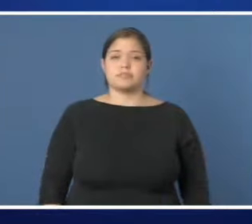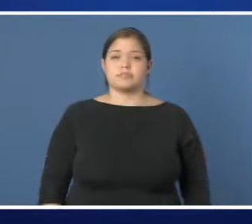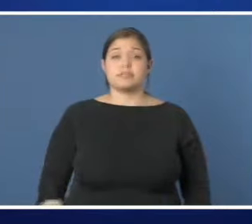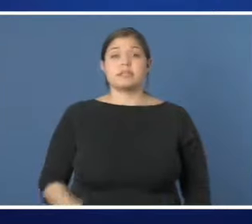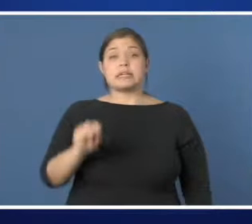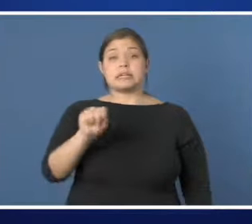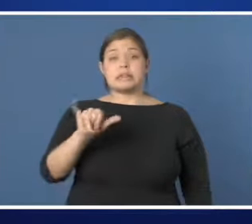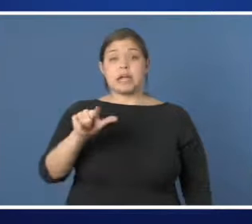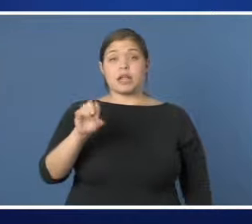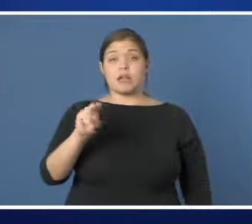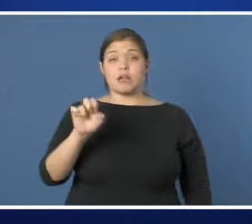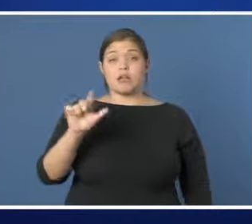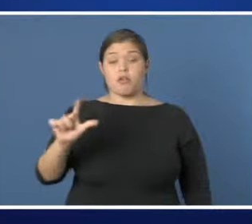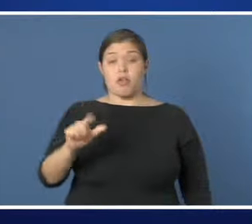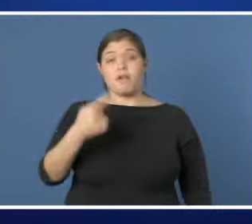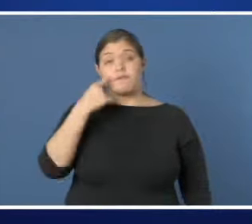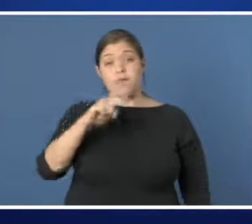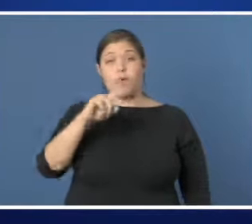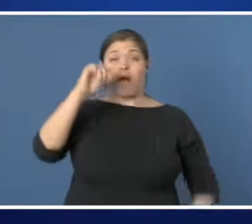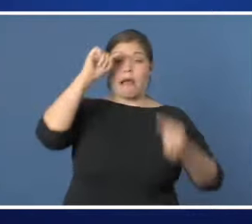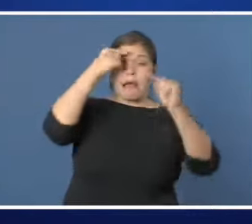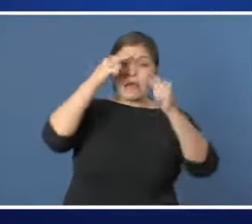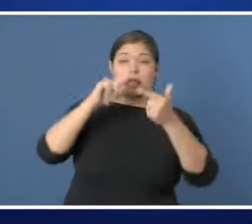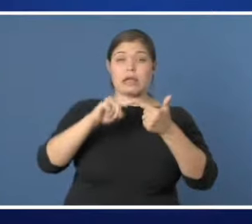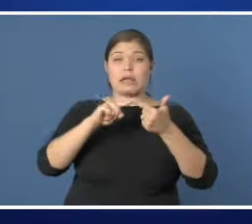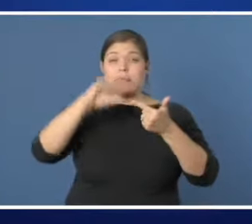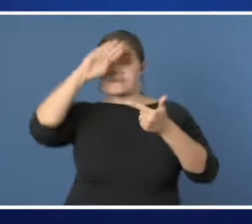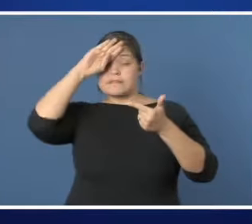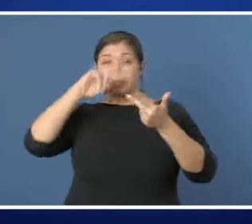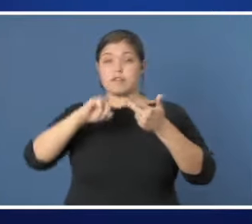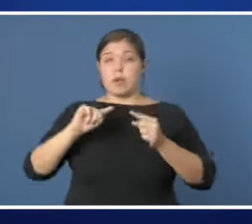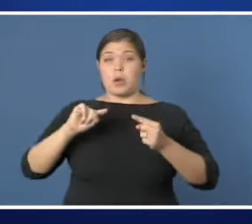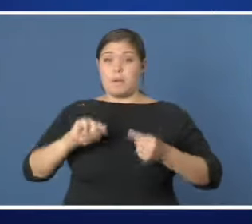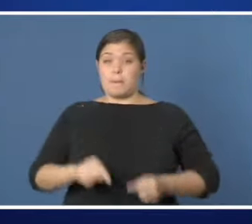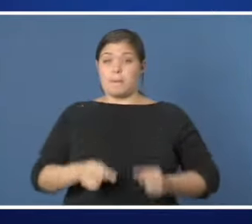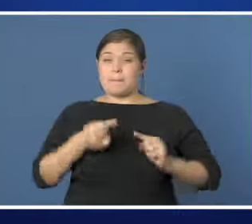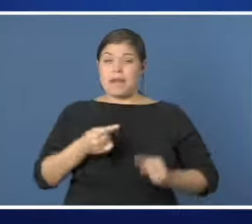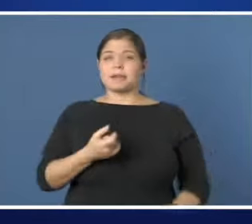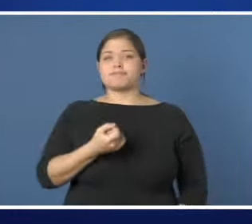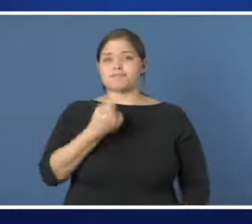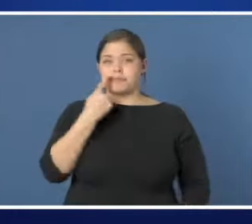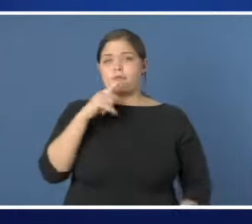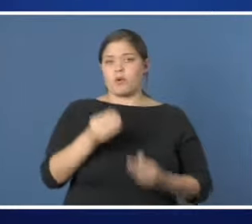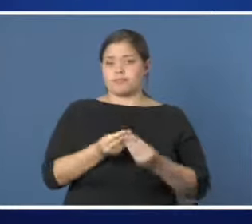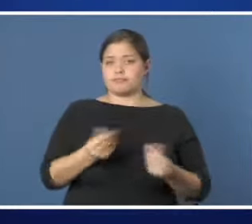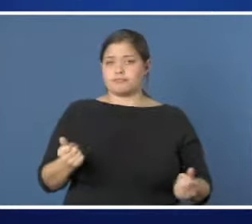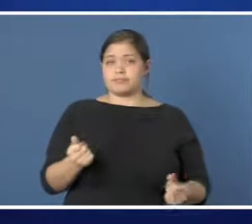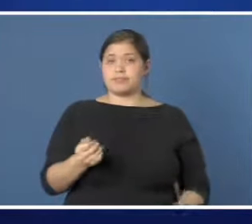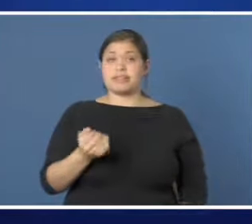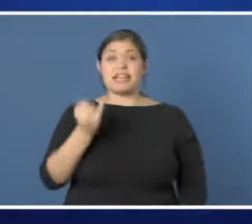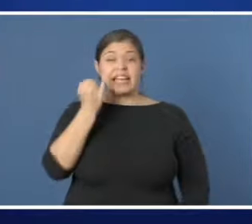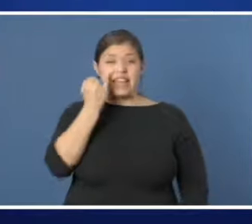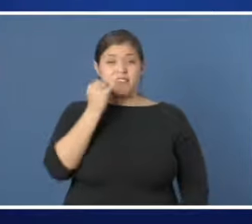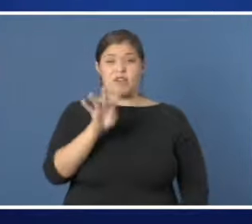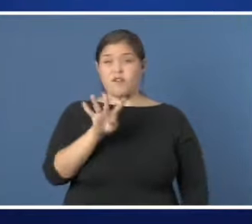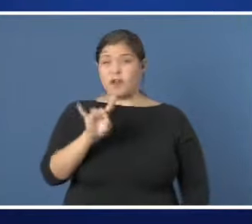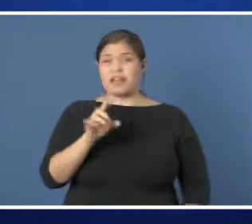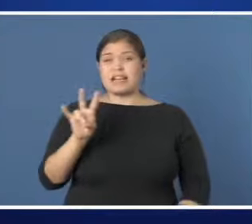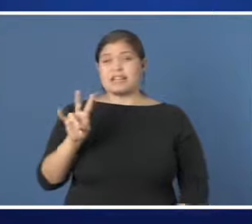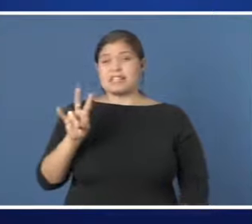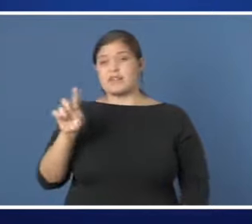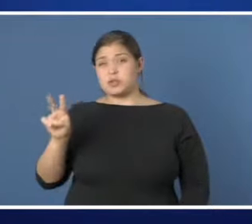Take Tylenol for headache, fever, or pain. Seek medical referral if symptoms do